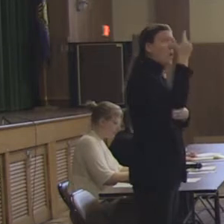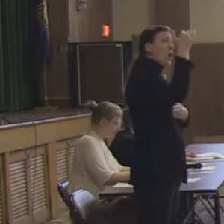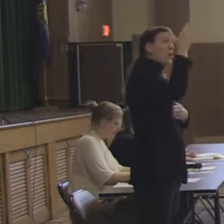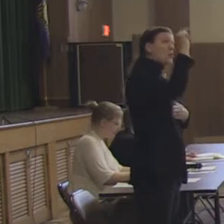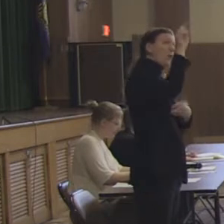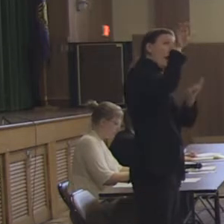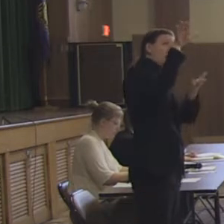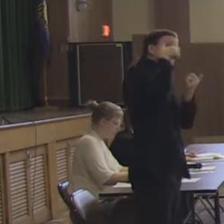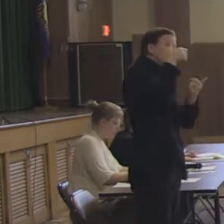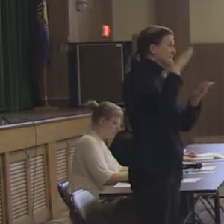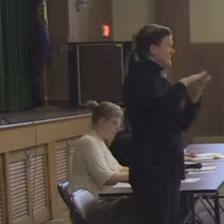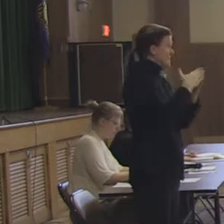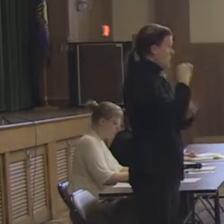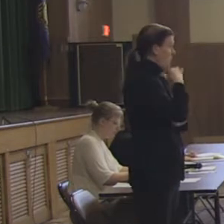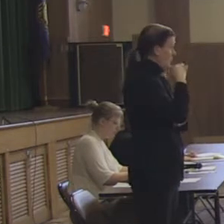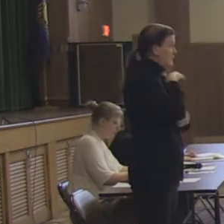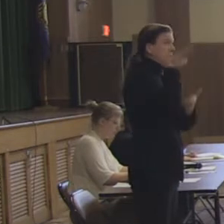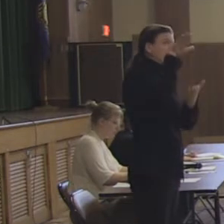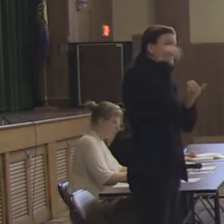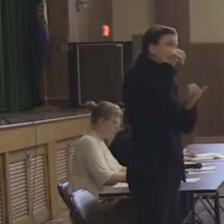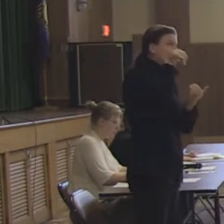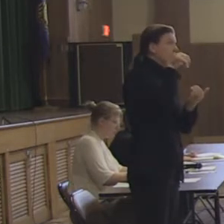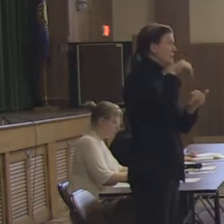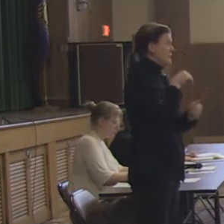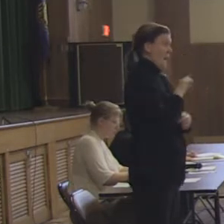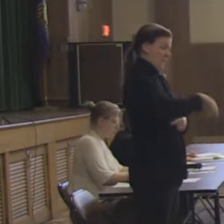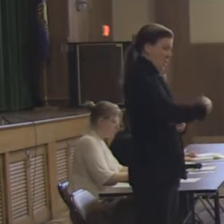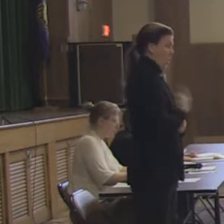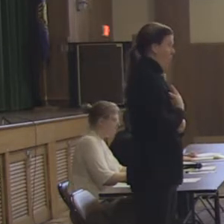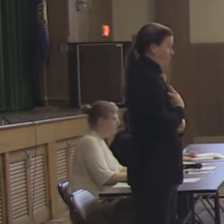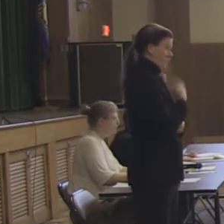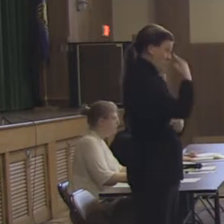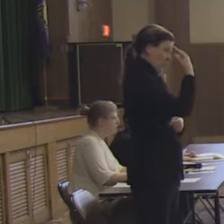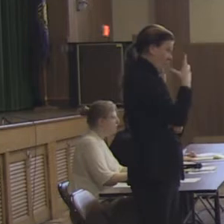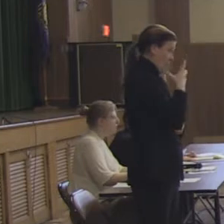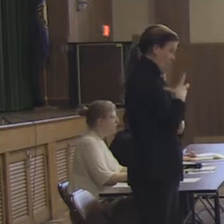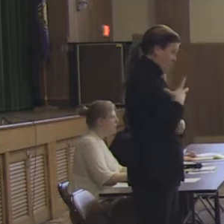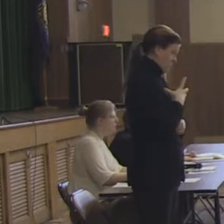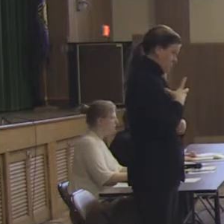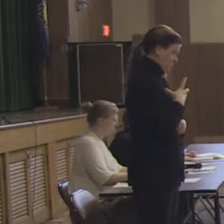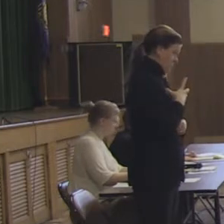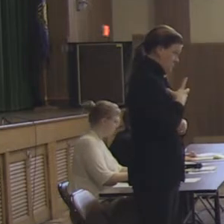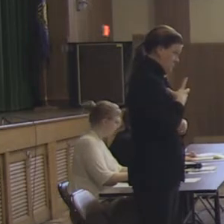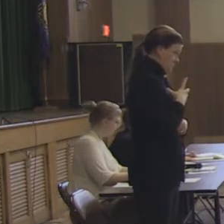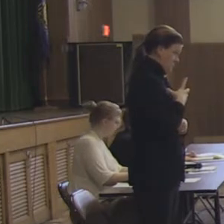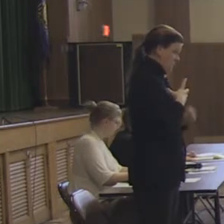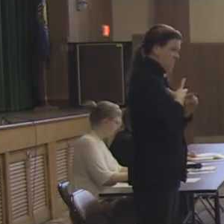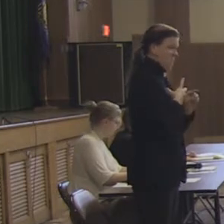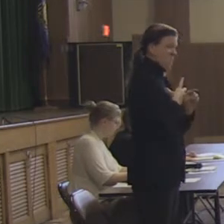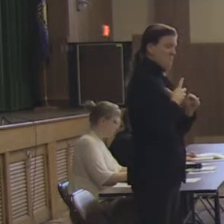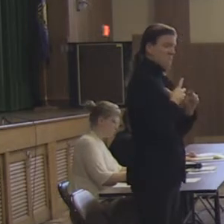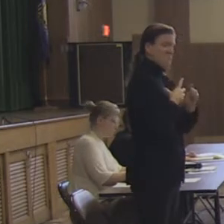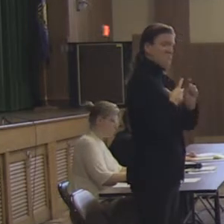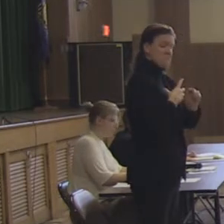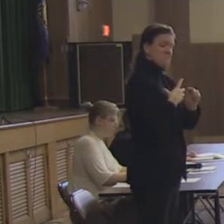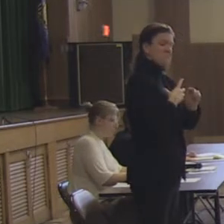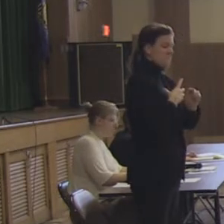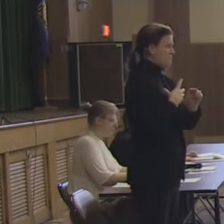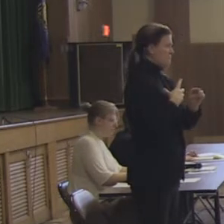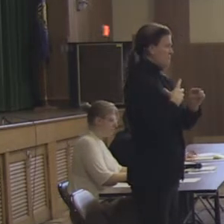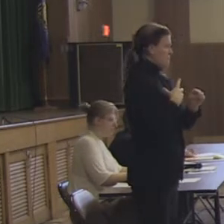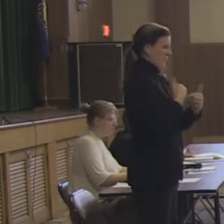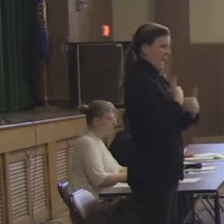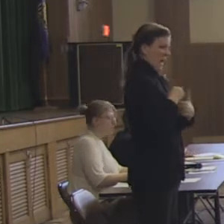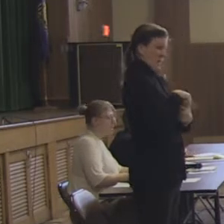coming to the city, again, I'm the only African-American woman, or there's one or two people in that meeting that's